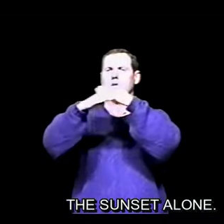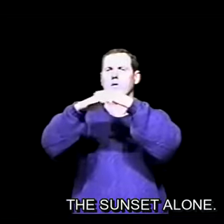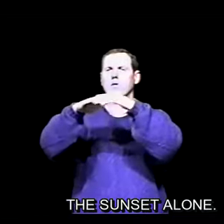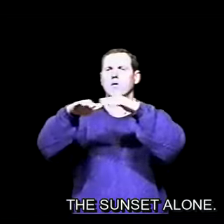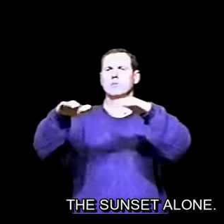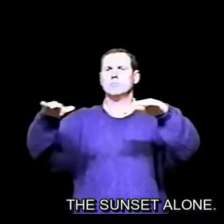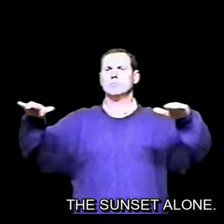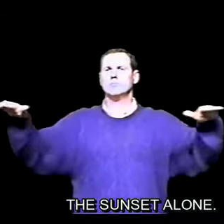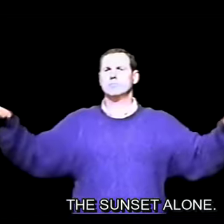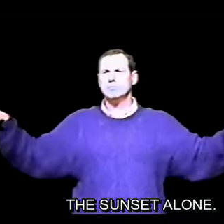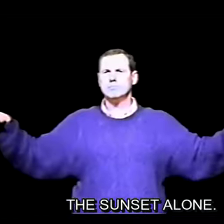alone.